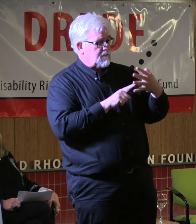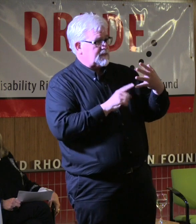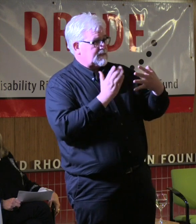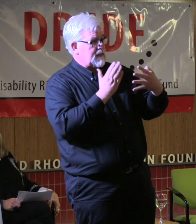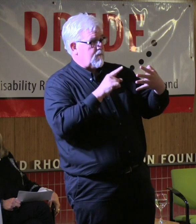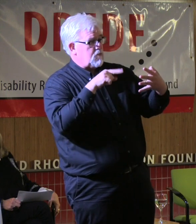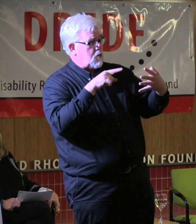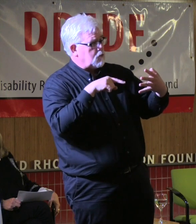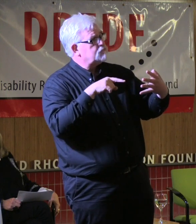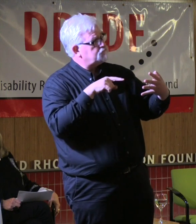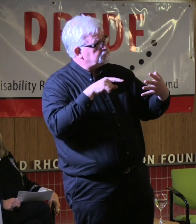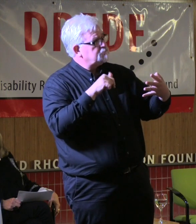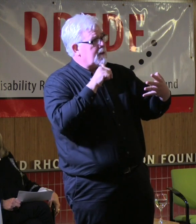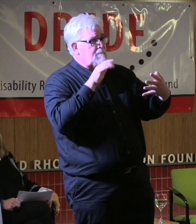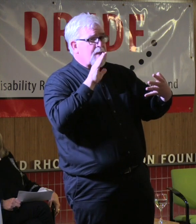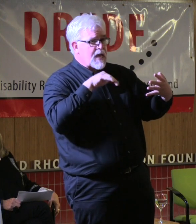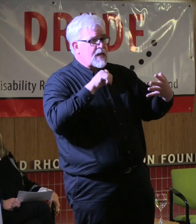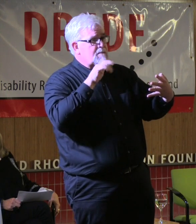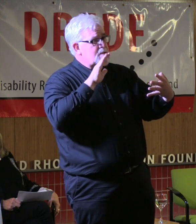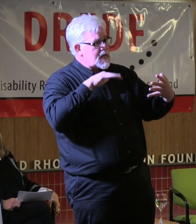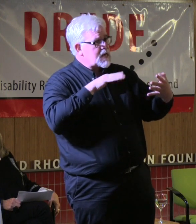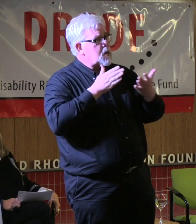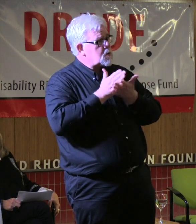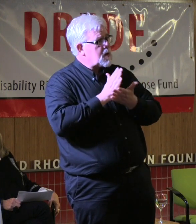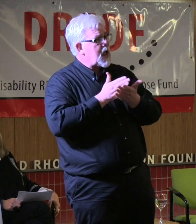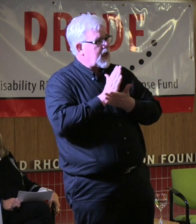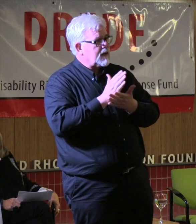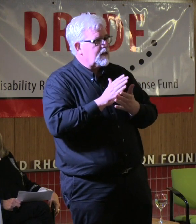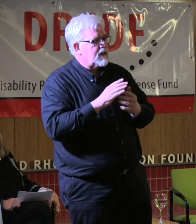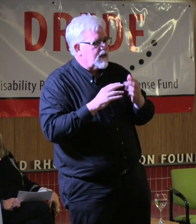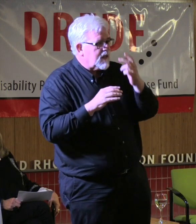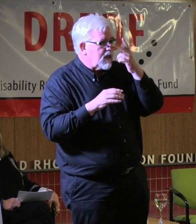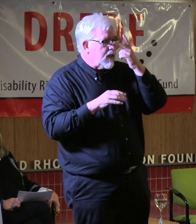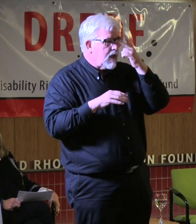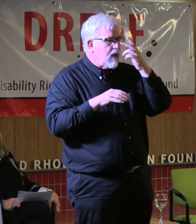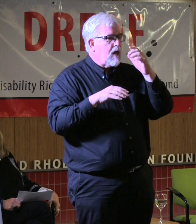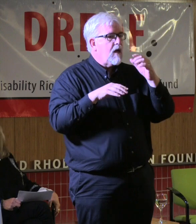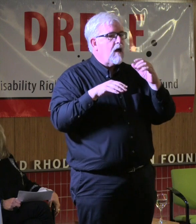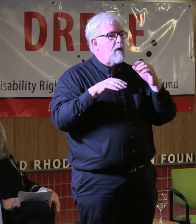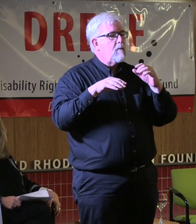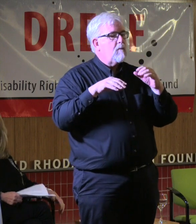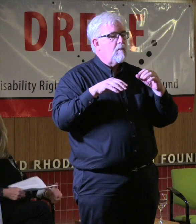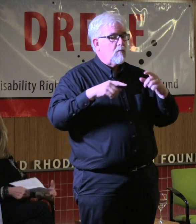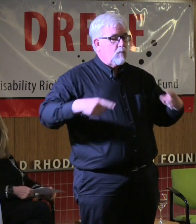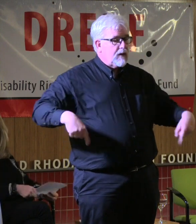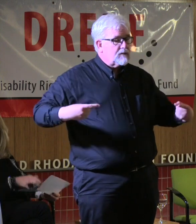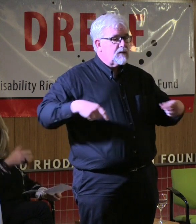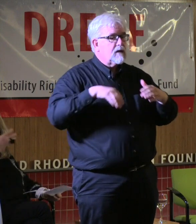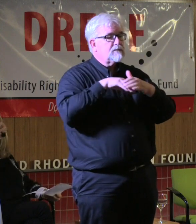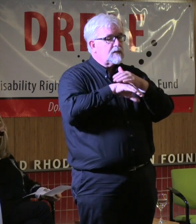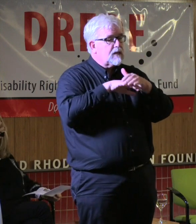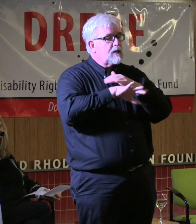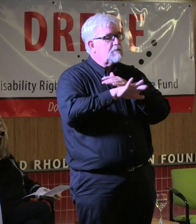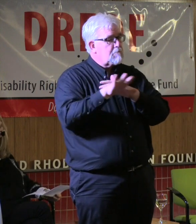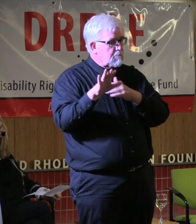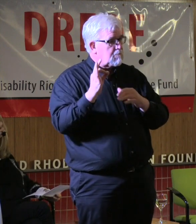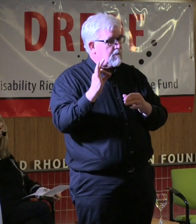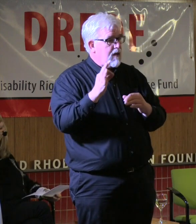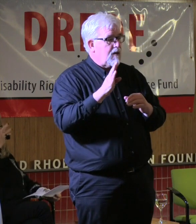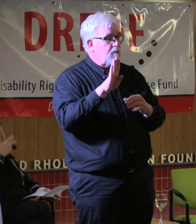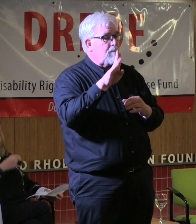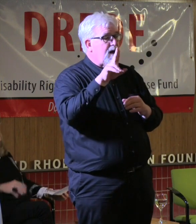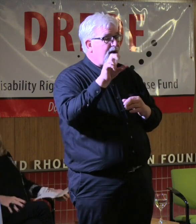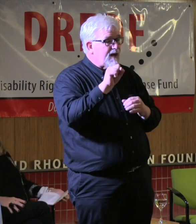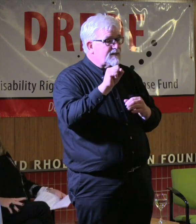right. We've done all right. In mobility, pretty much so. Buses, you